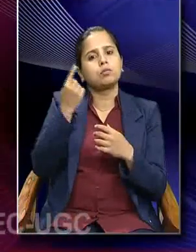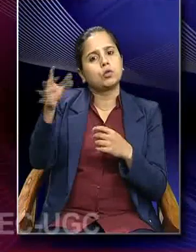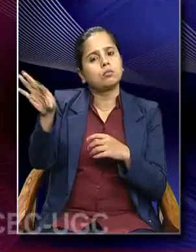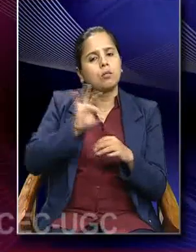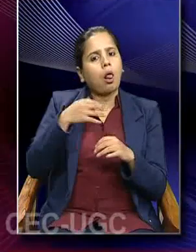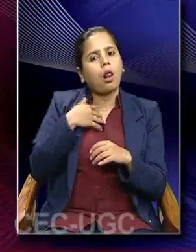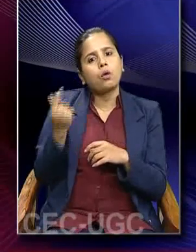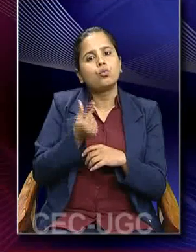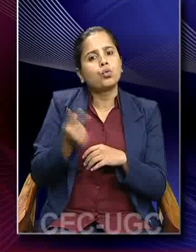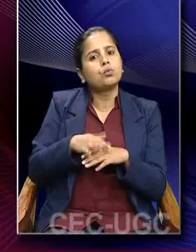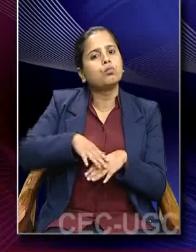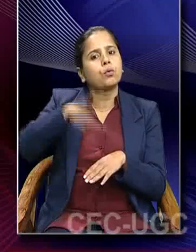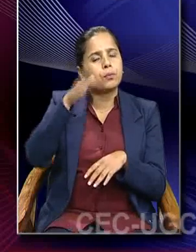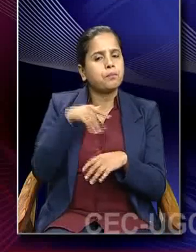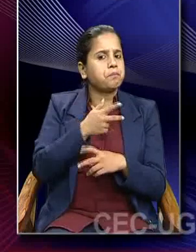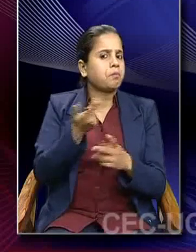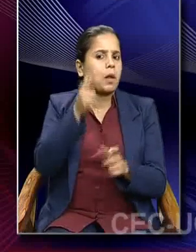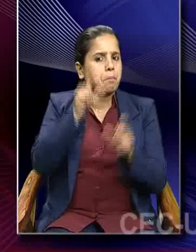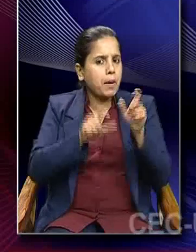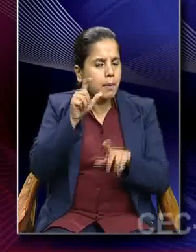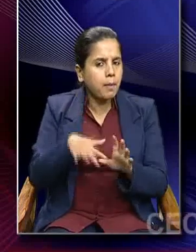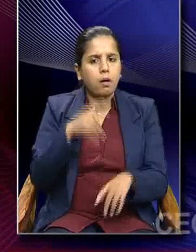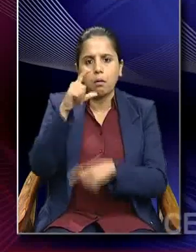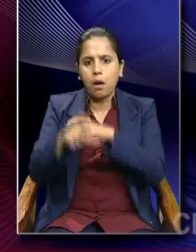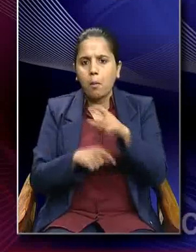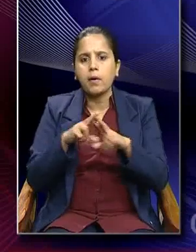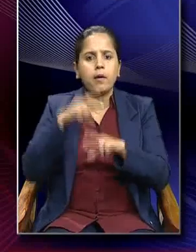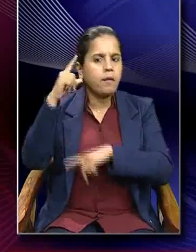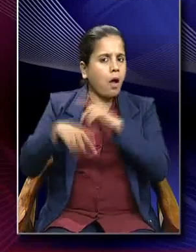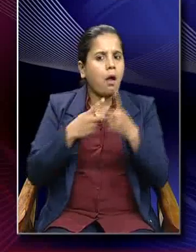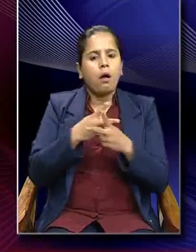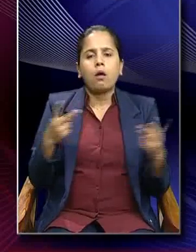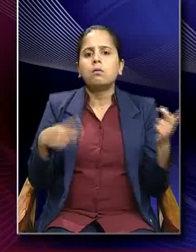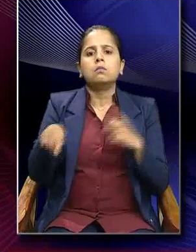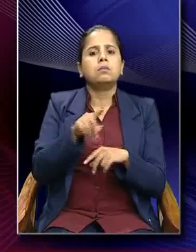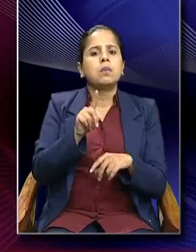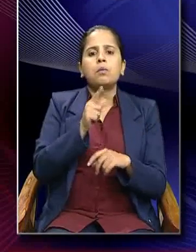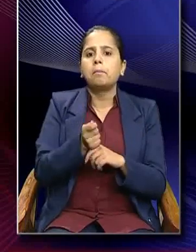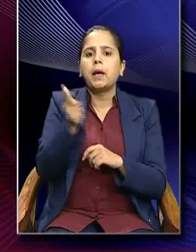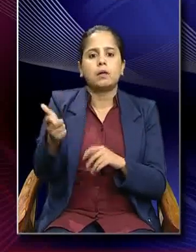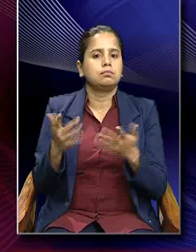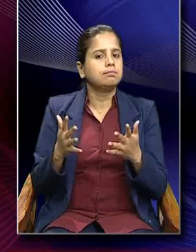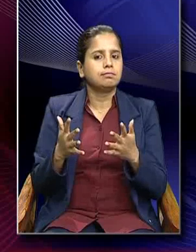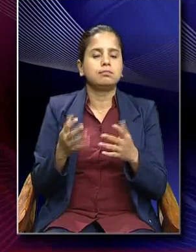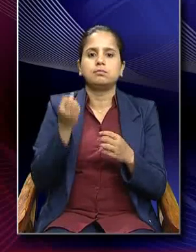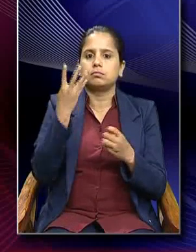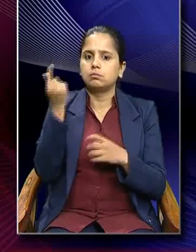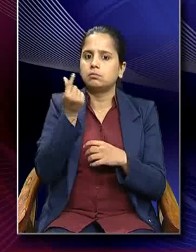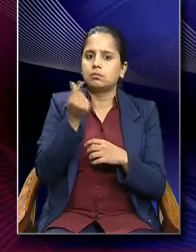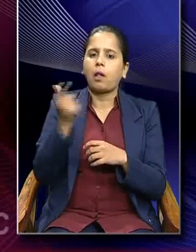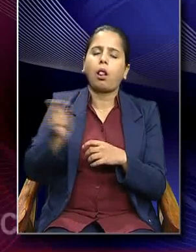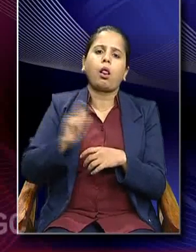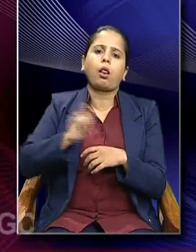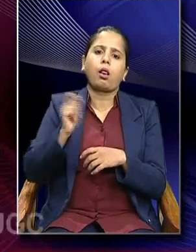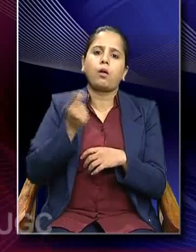individuals, the entities, the sectors and different firms, and they do not pay, and they have been using